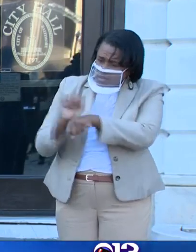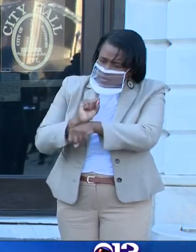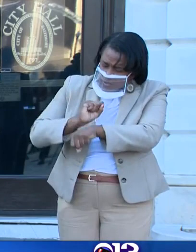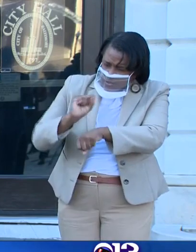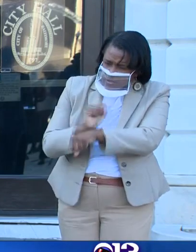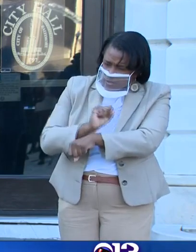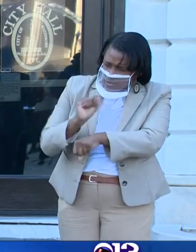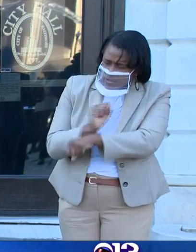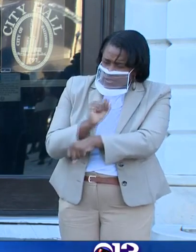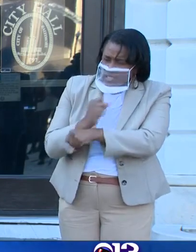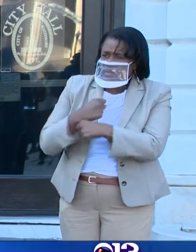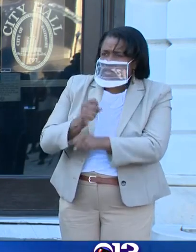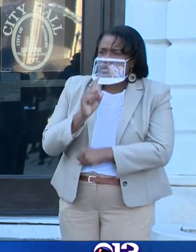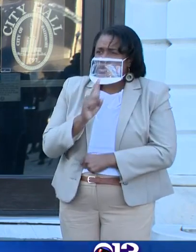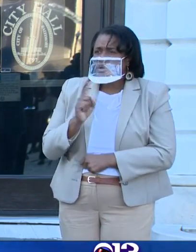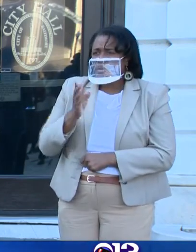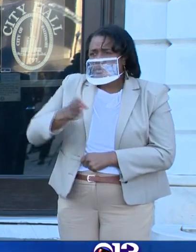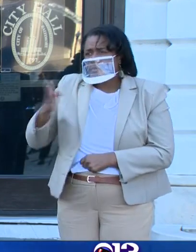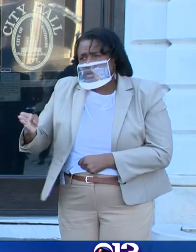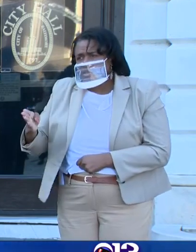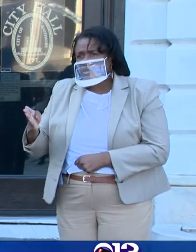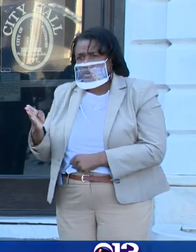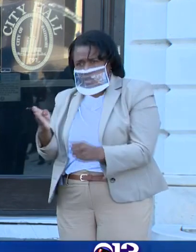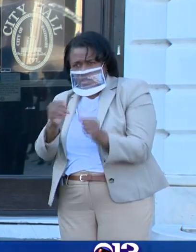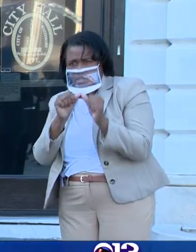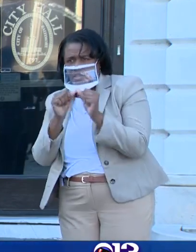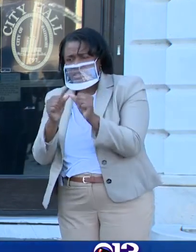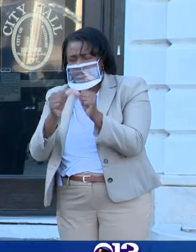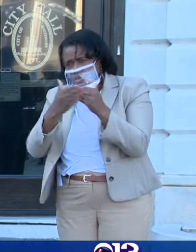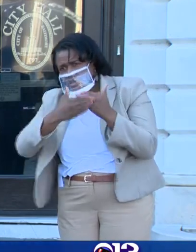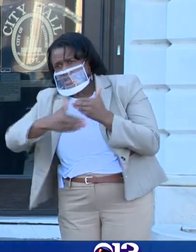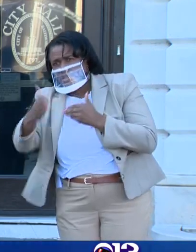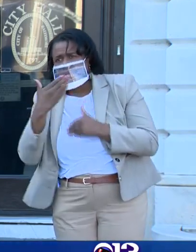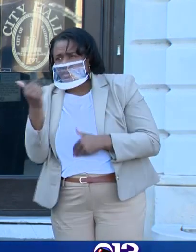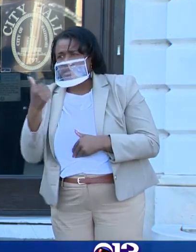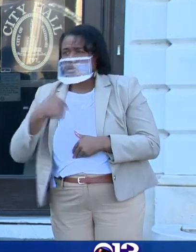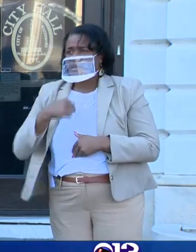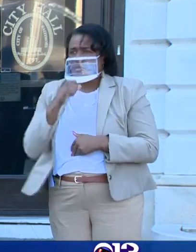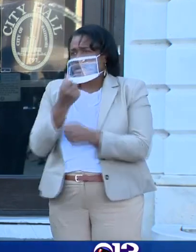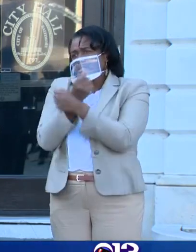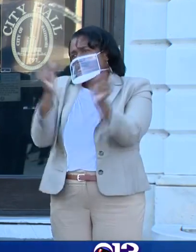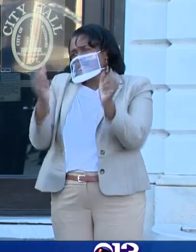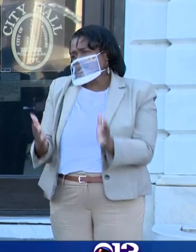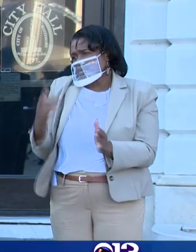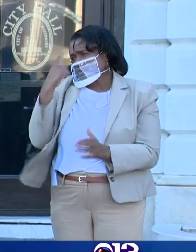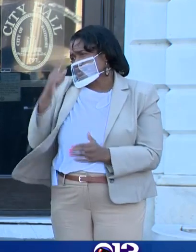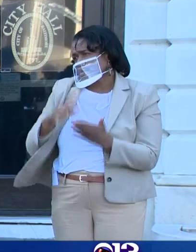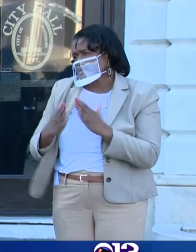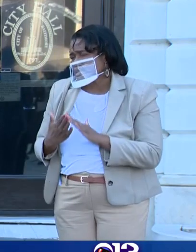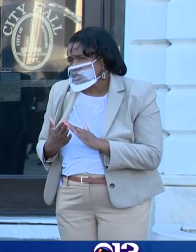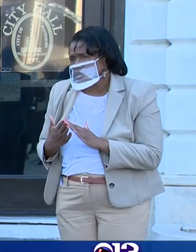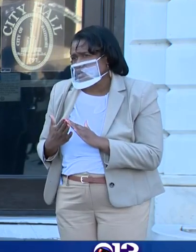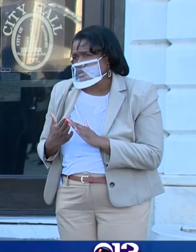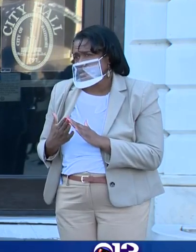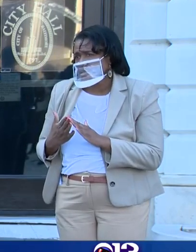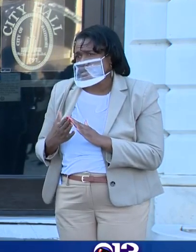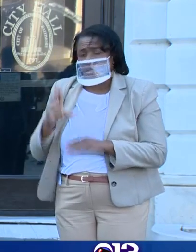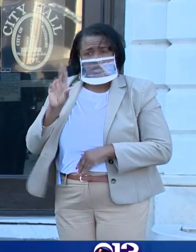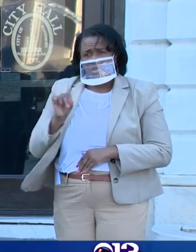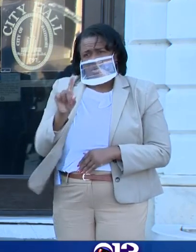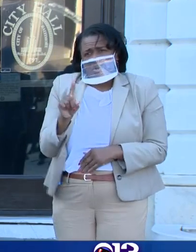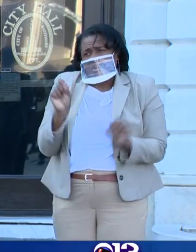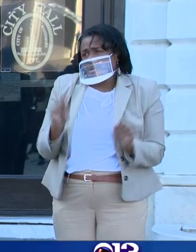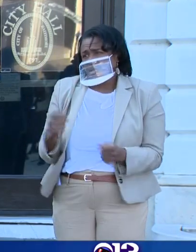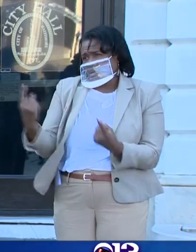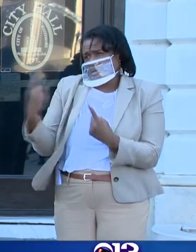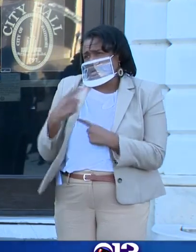to put Baltimore on a better path. I am not a savior for our city. No one is coming to save